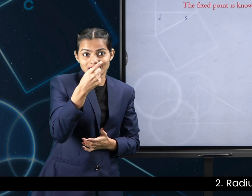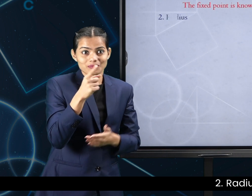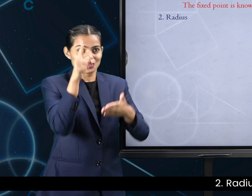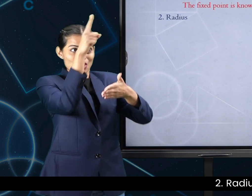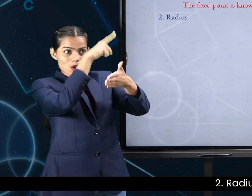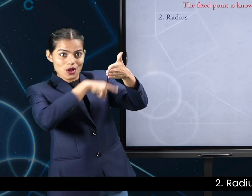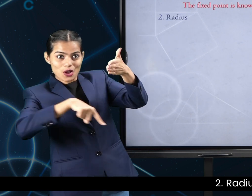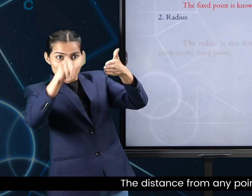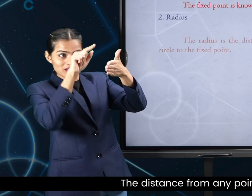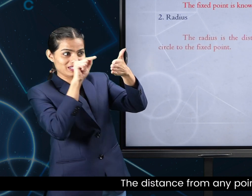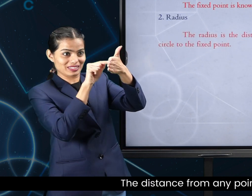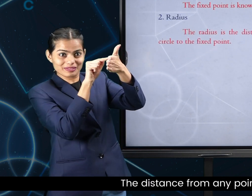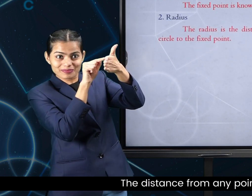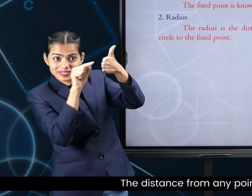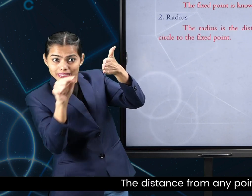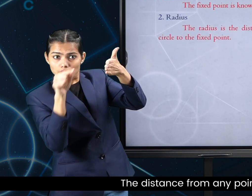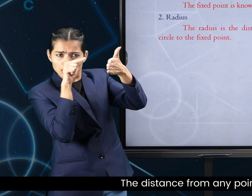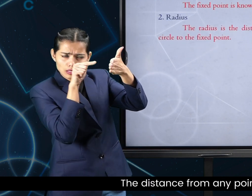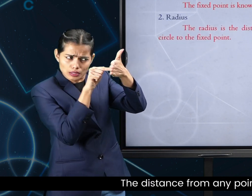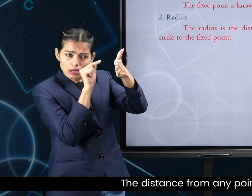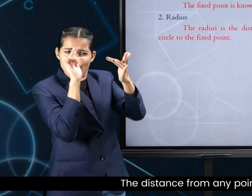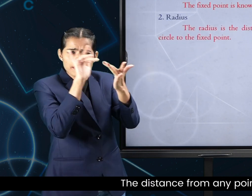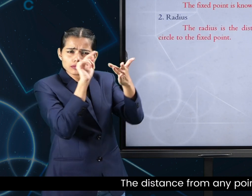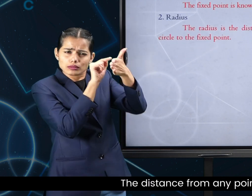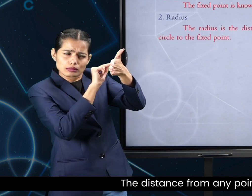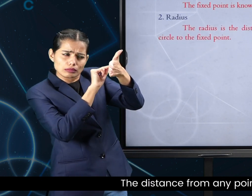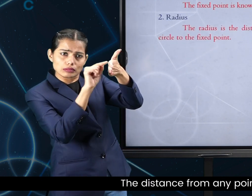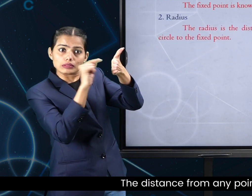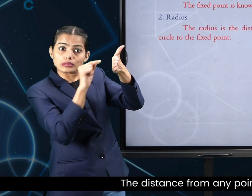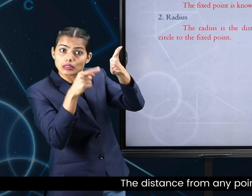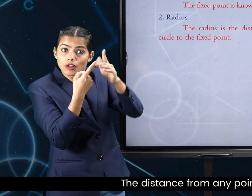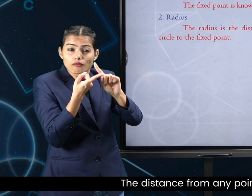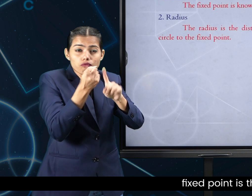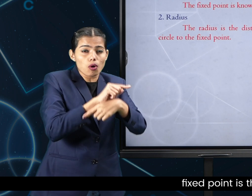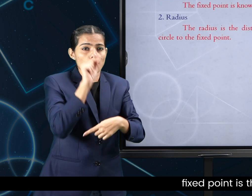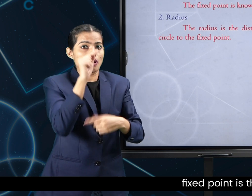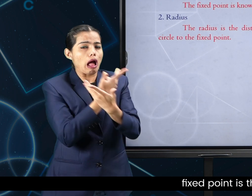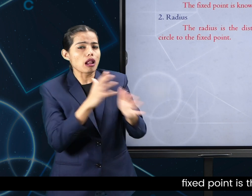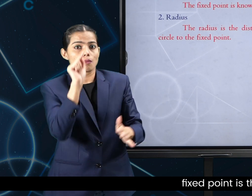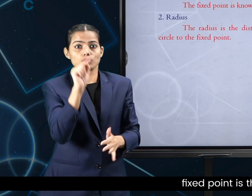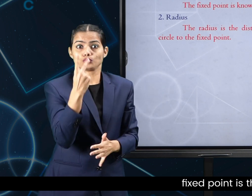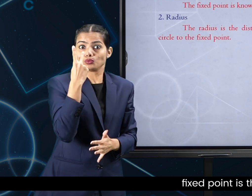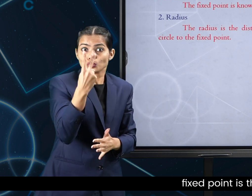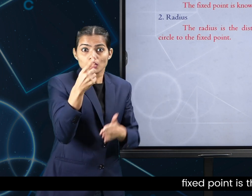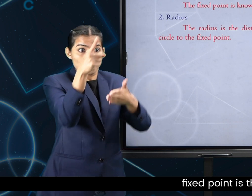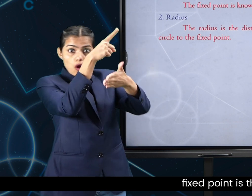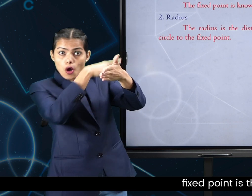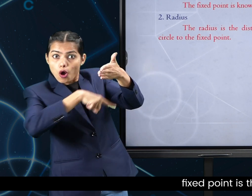Radius. The distance from any point on the circle to the fixed point is the radius.